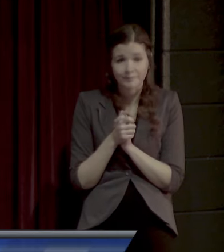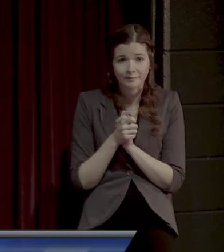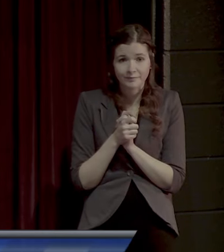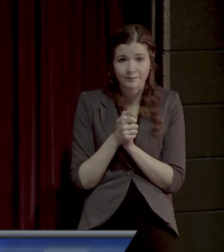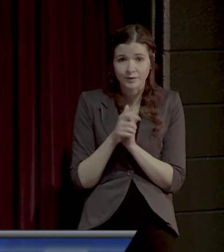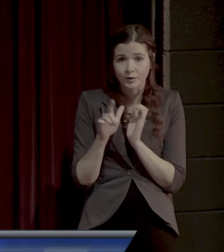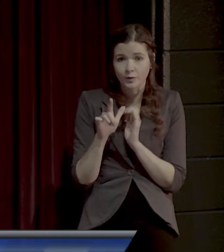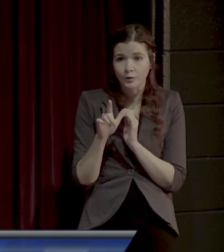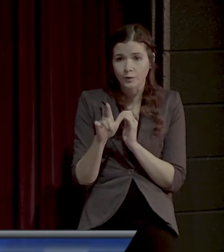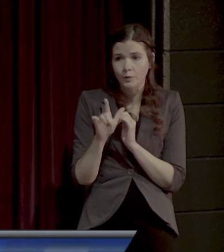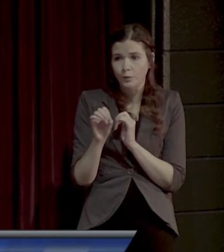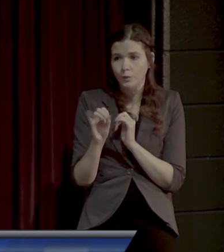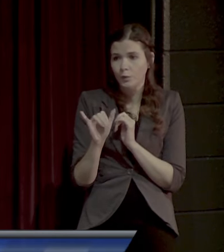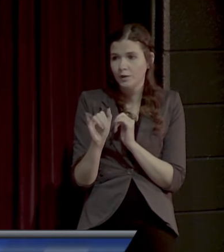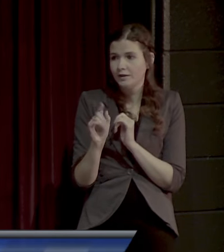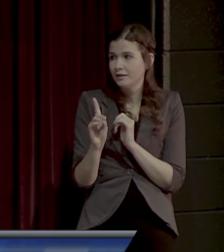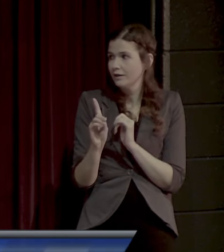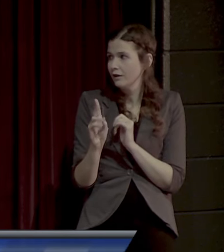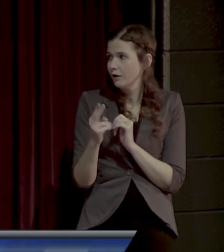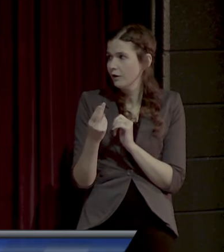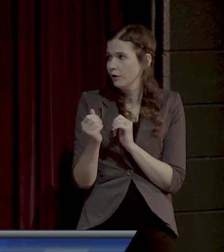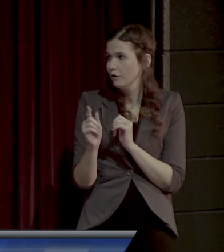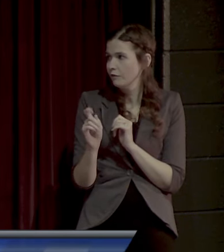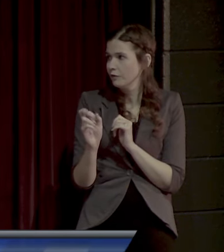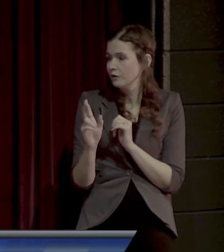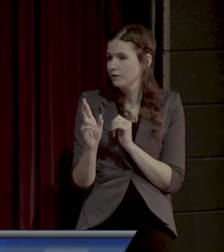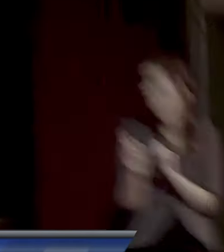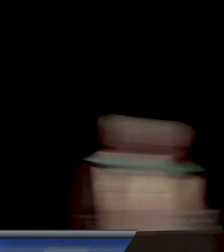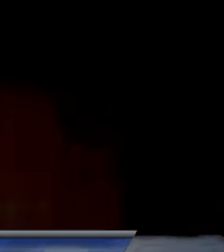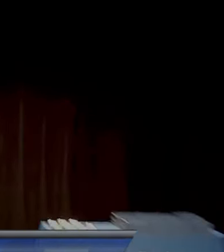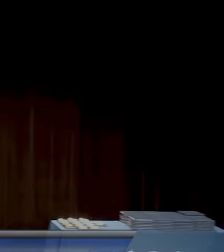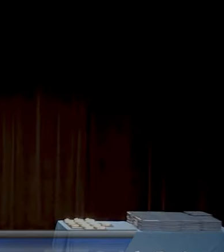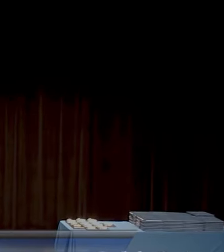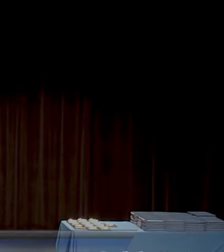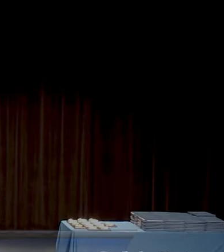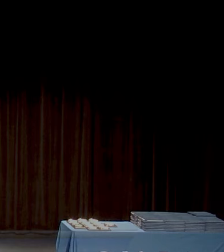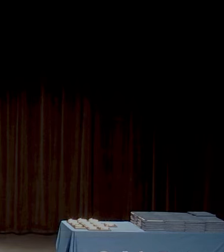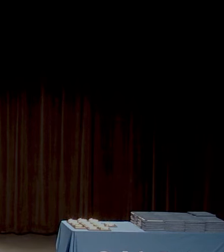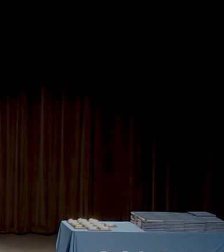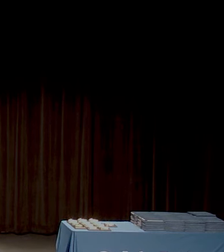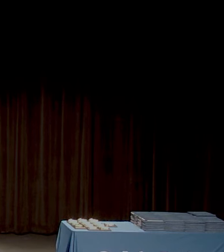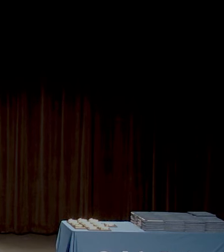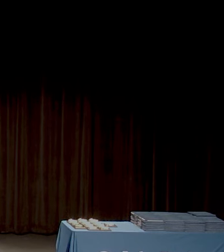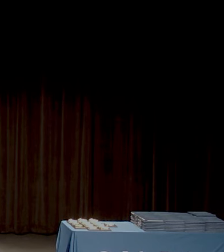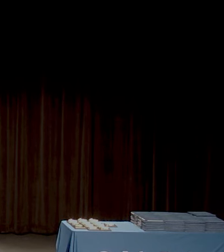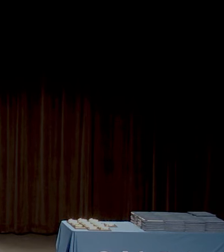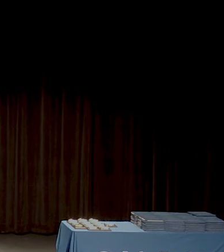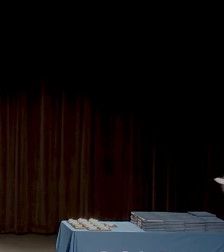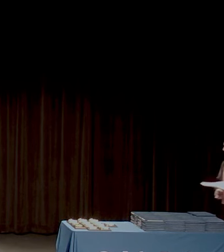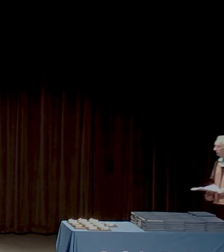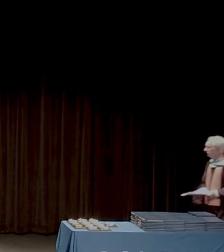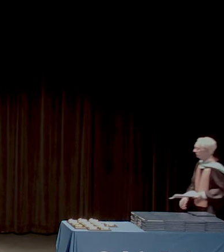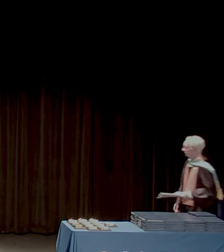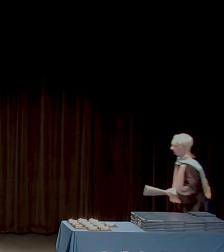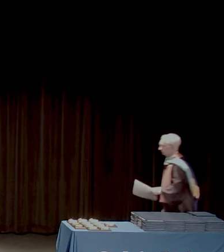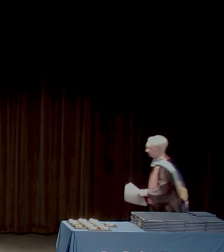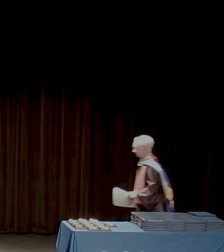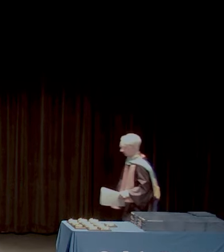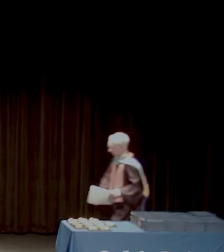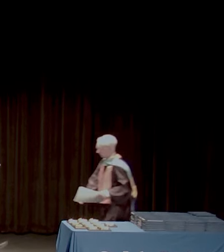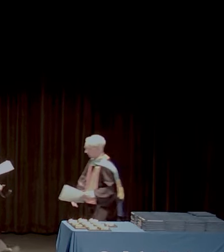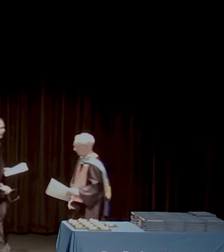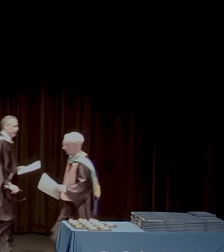Lloyd Halverson, Vice President of Academic and Student Affairs, will introduce our student speakers.